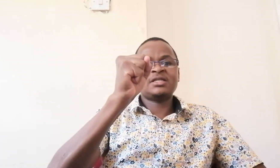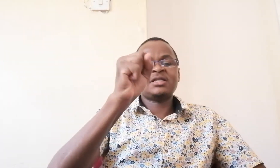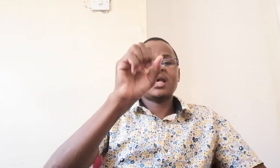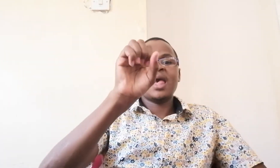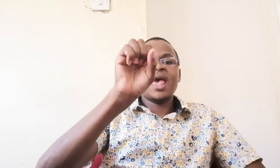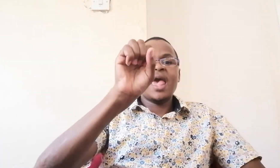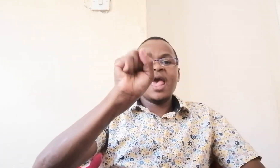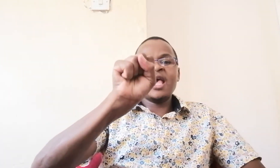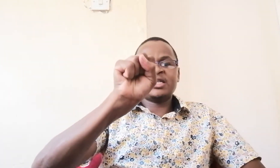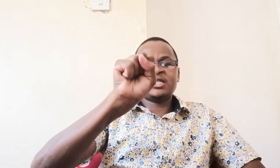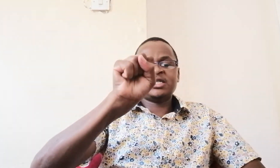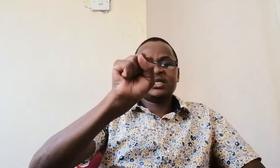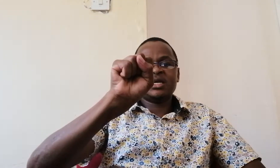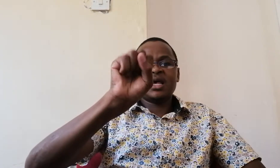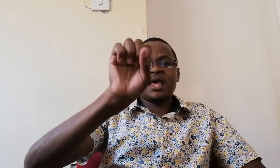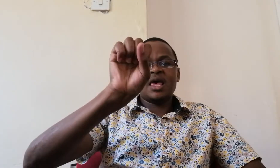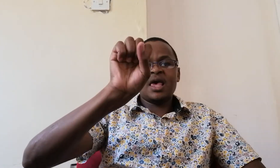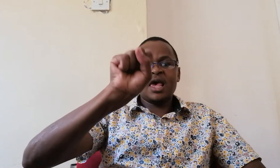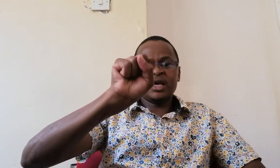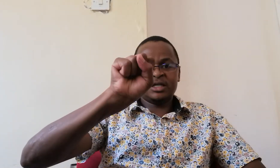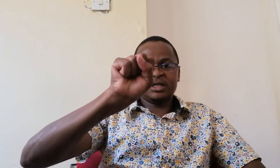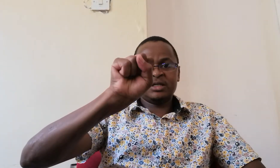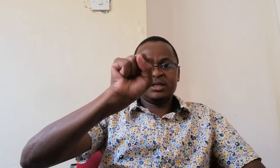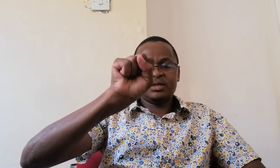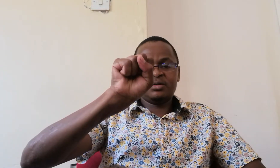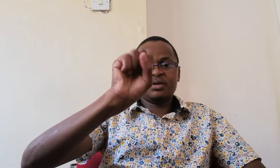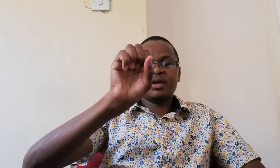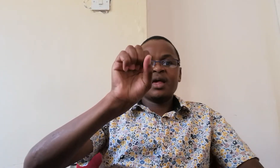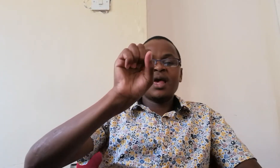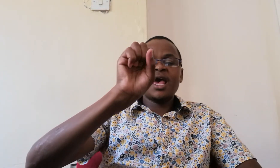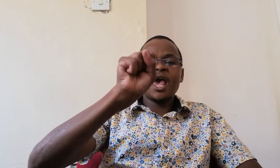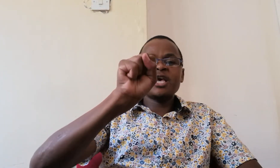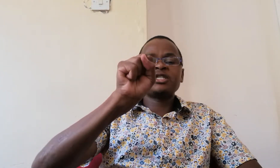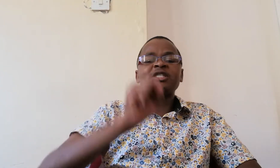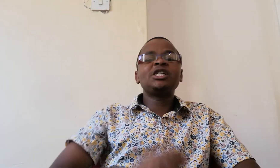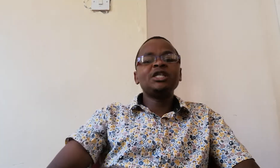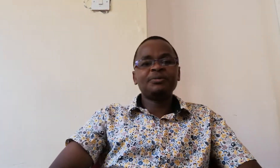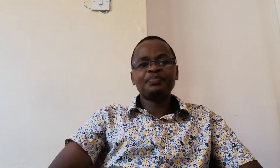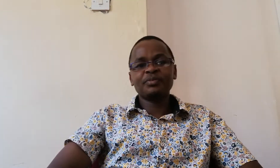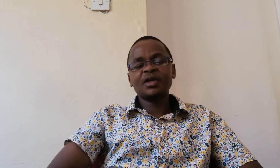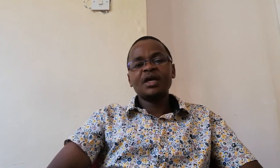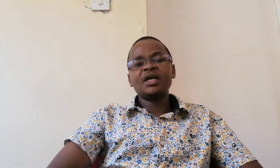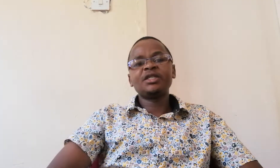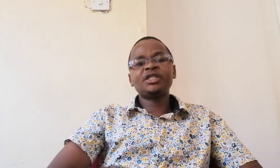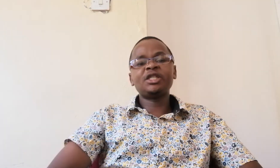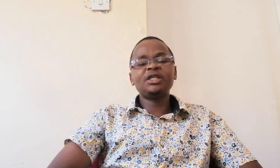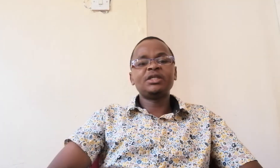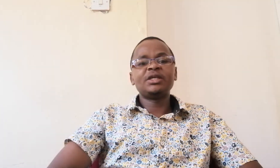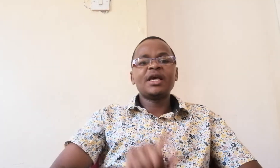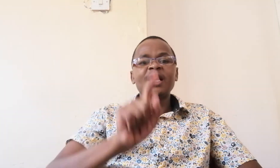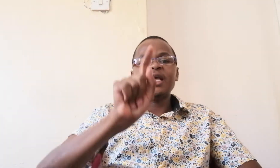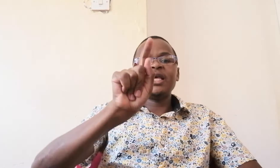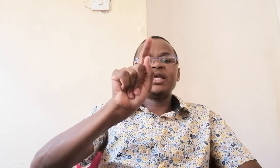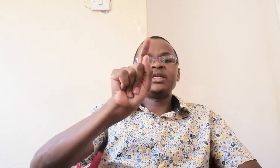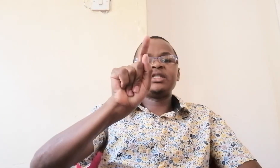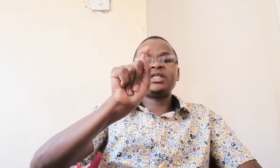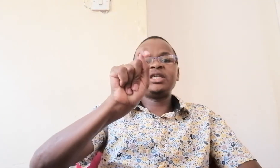S, S, S, S, T, T,